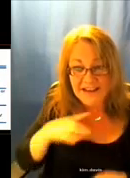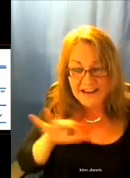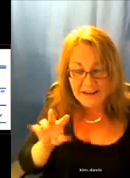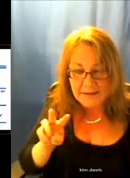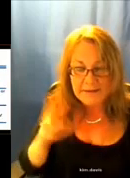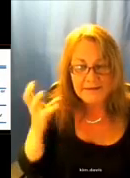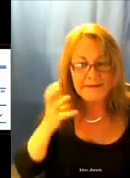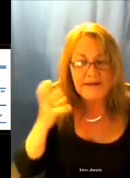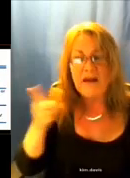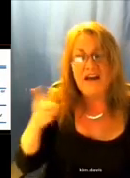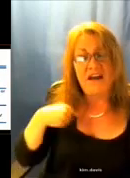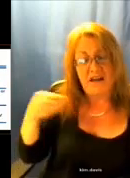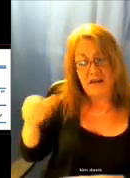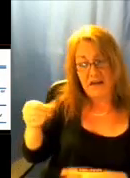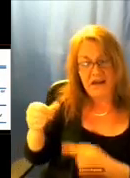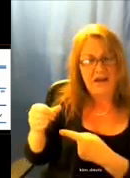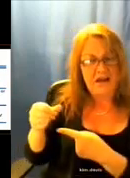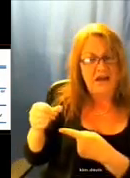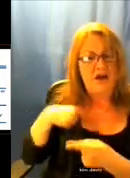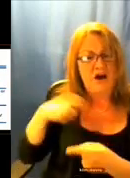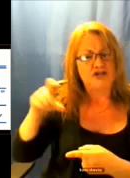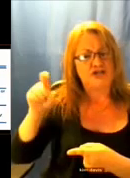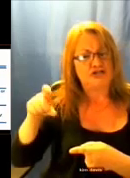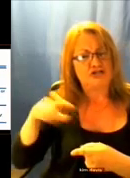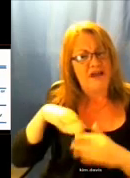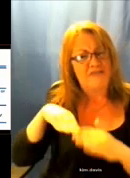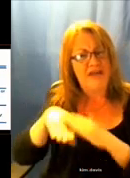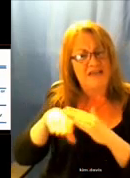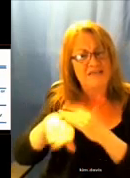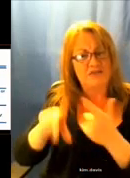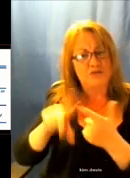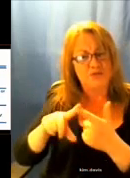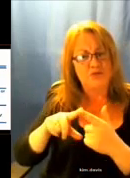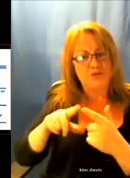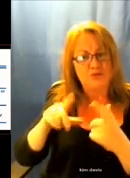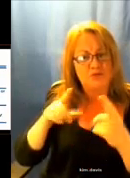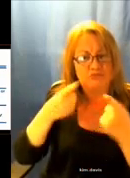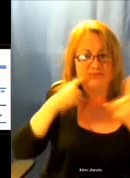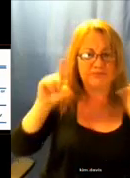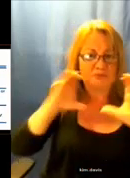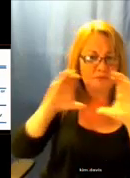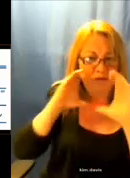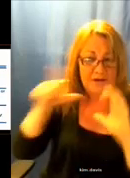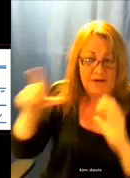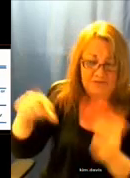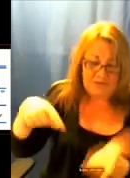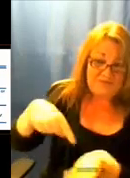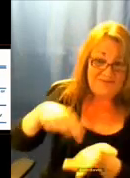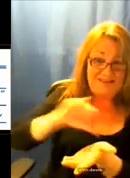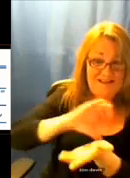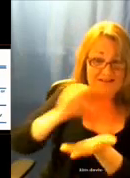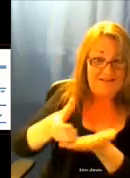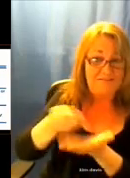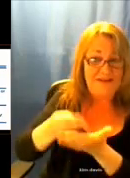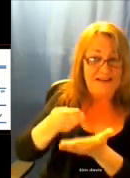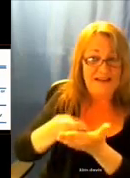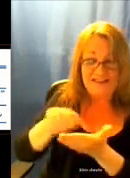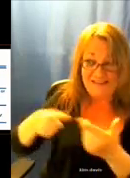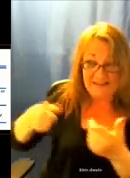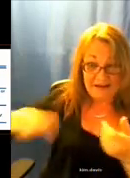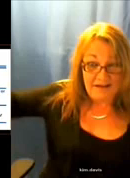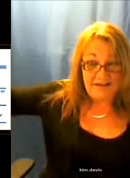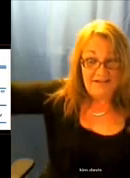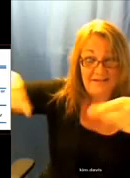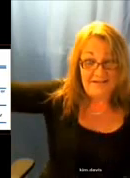had $150 a month, and the cost of getting access and of